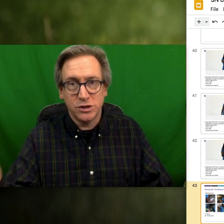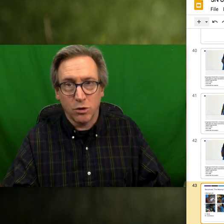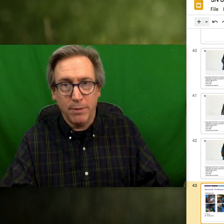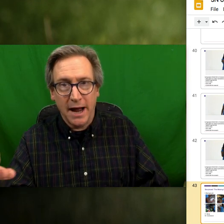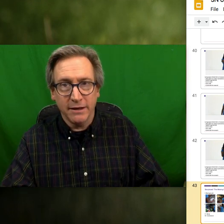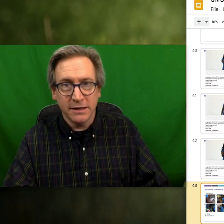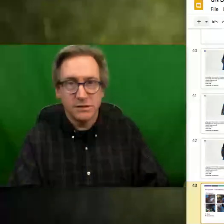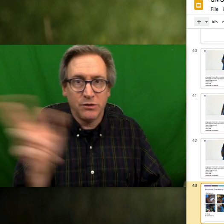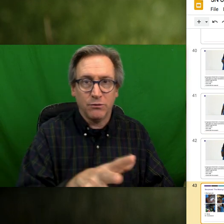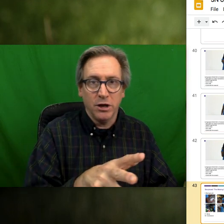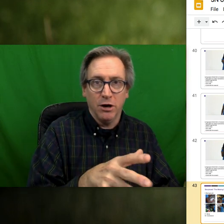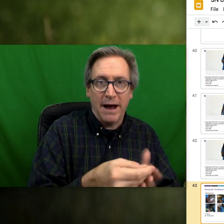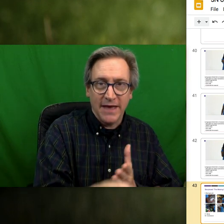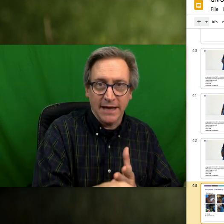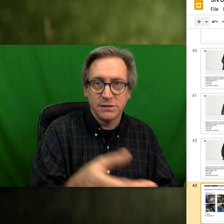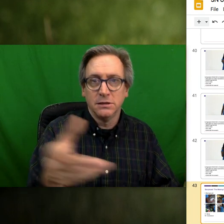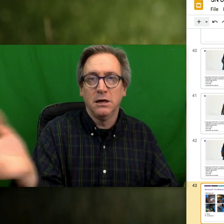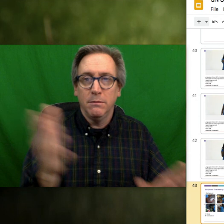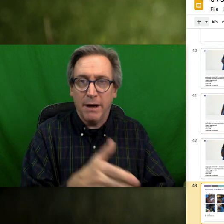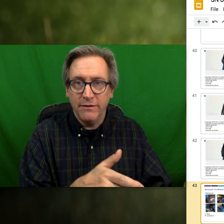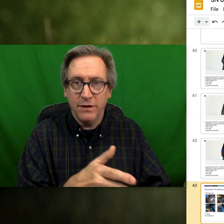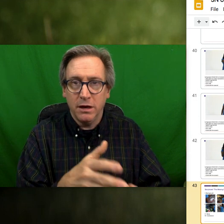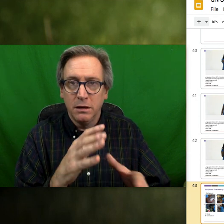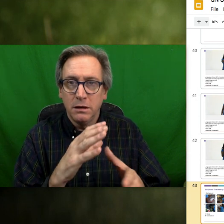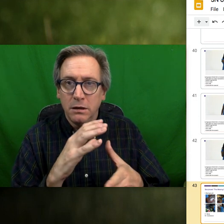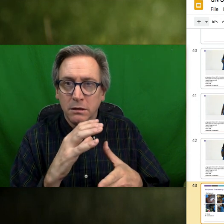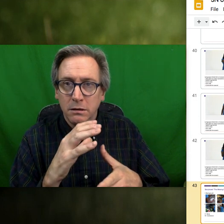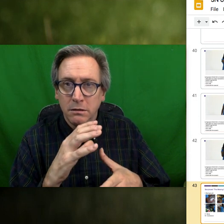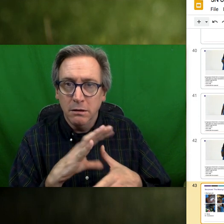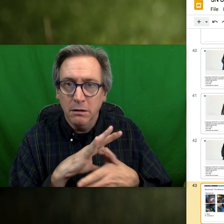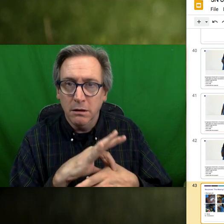to the store, buy things. Three, you know, buy the eggs, buy the